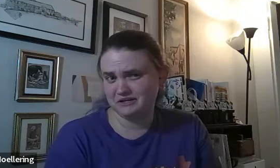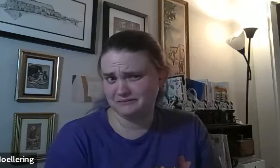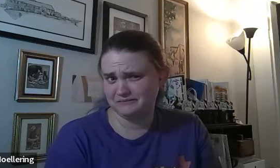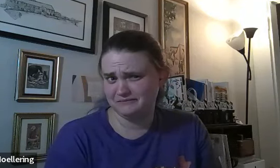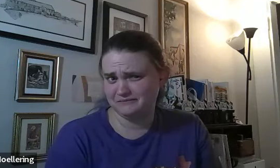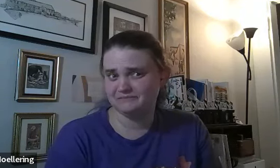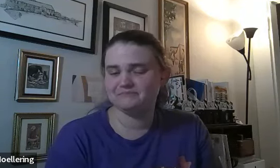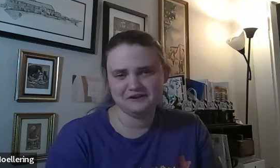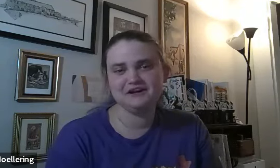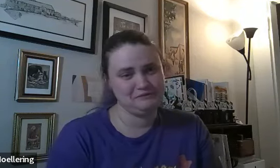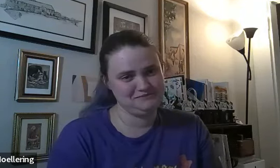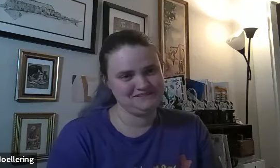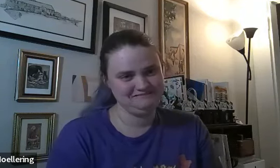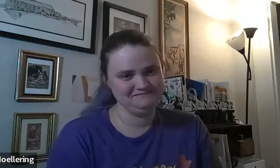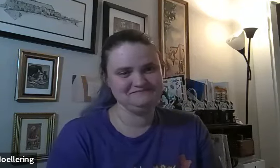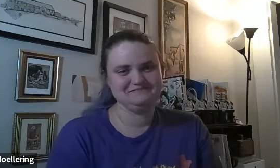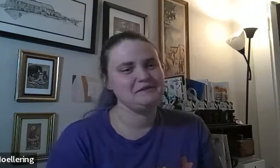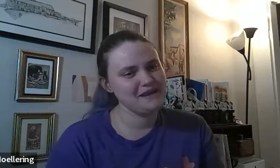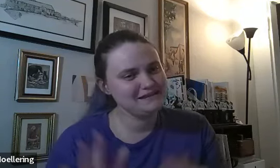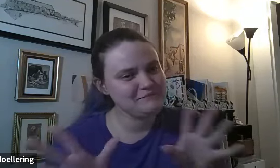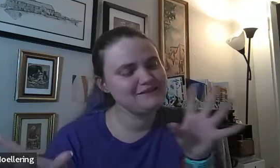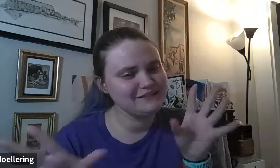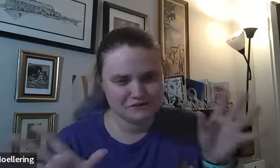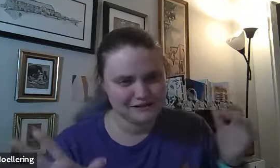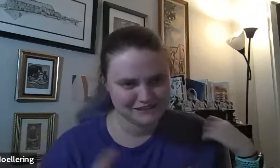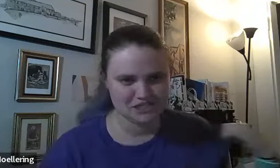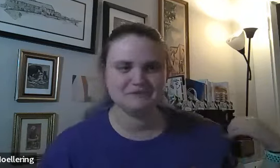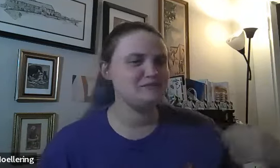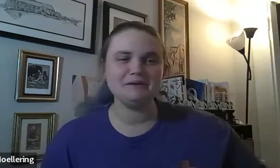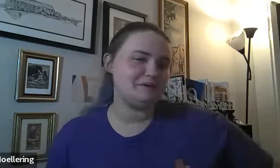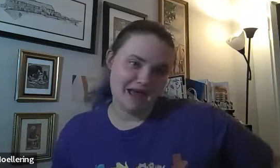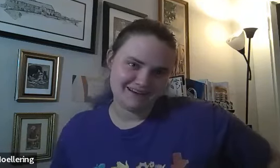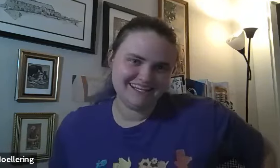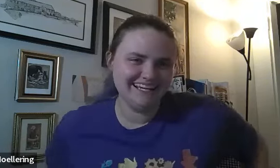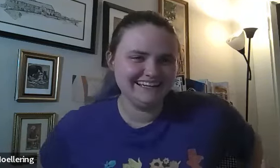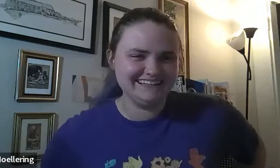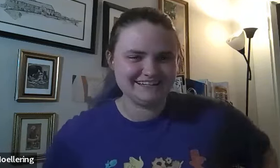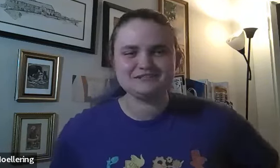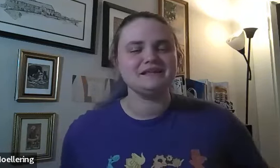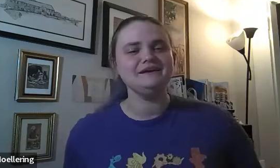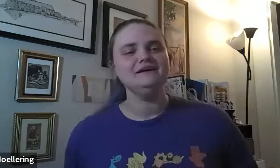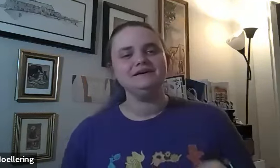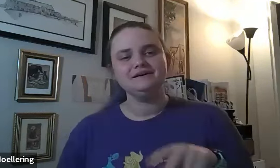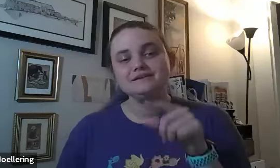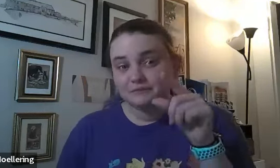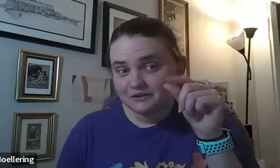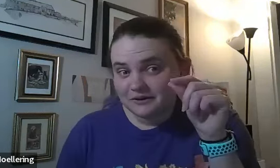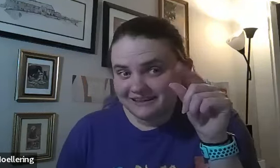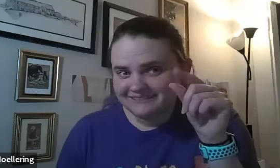go, but they're gonna know what you mean. They may like jokingly judge you, but it won't be bad. They're just gonna be like, you mean 20?